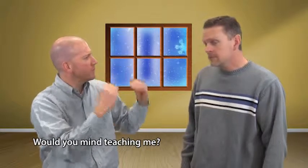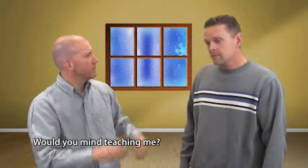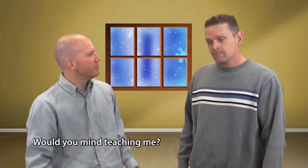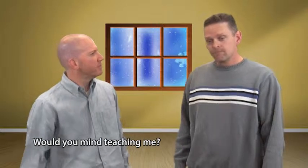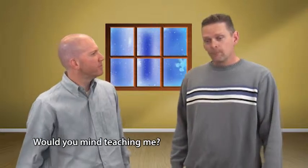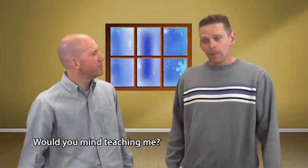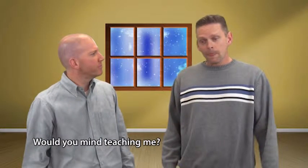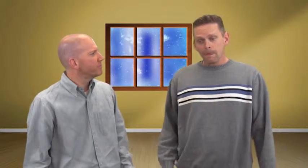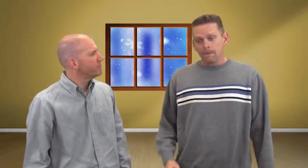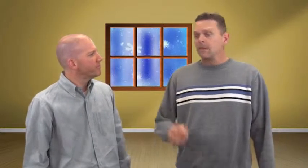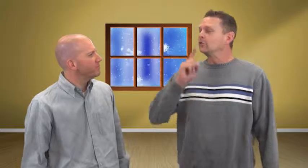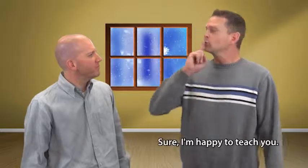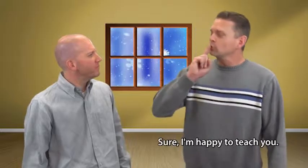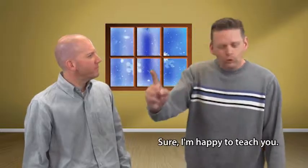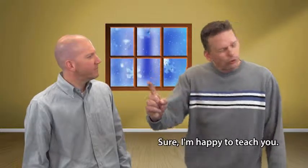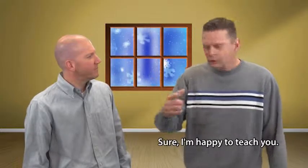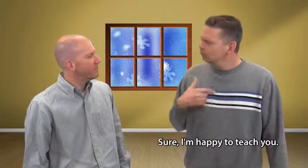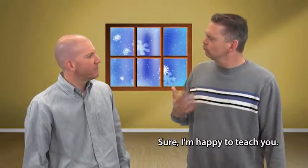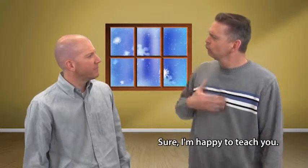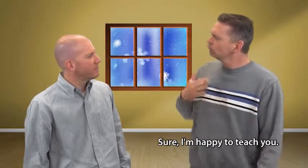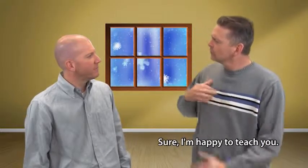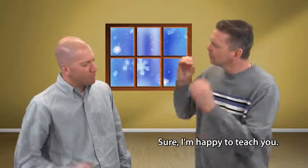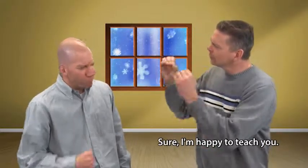me? Sure, I'm happy to teach you.